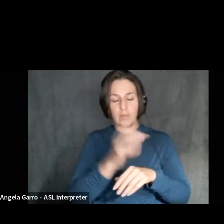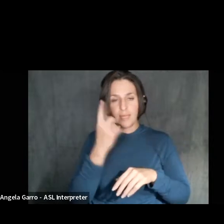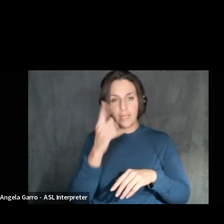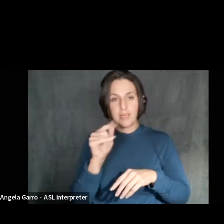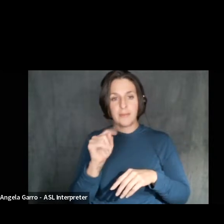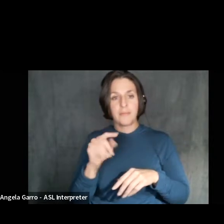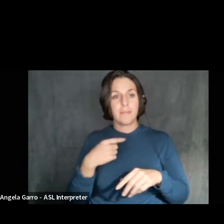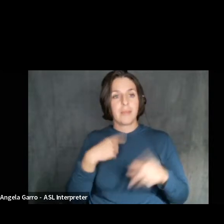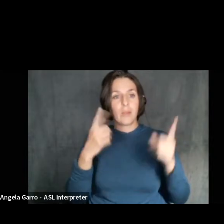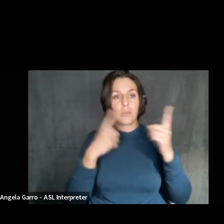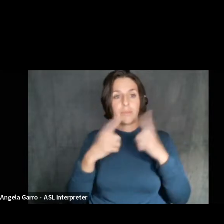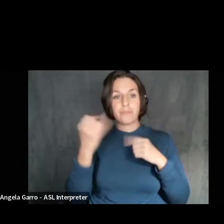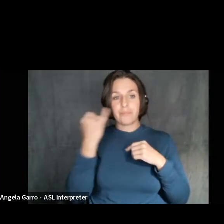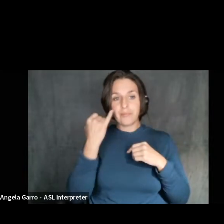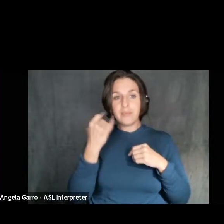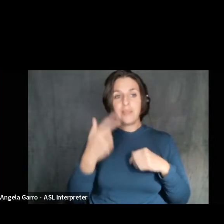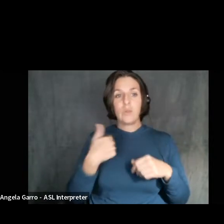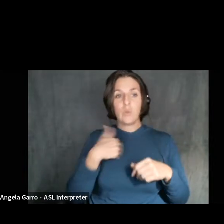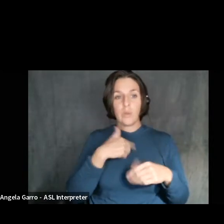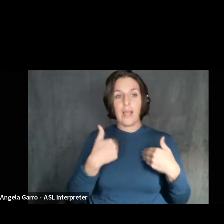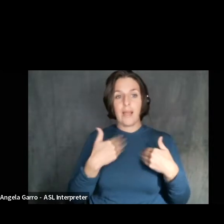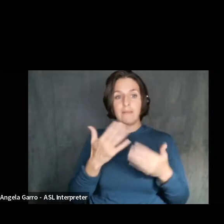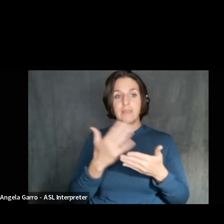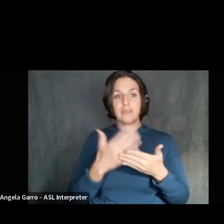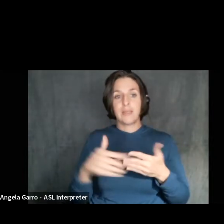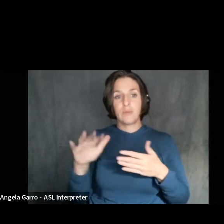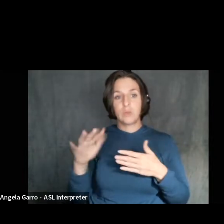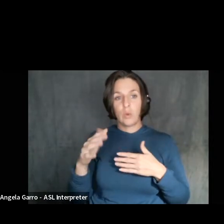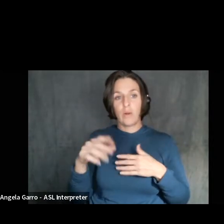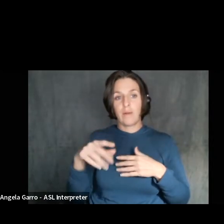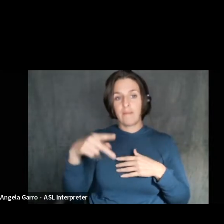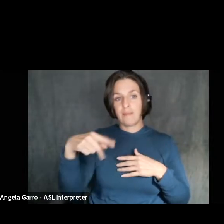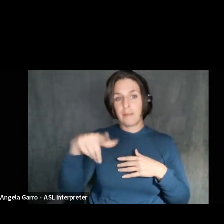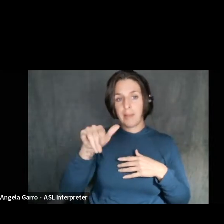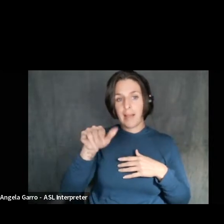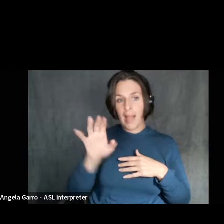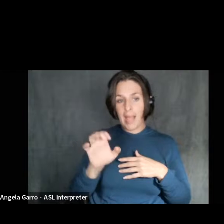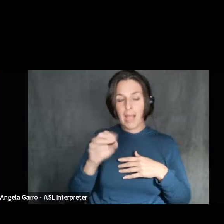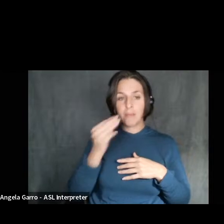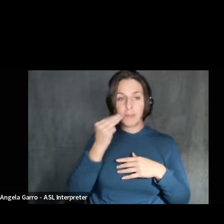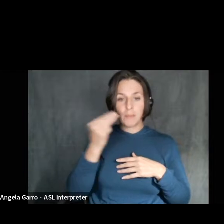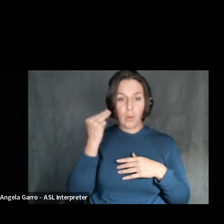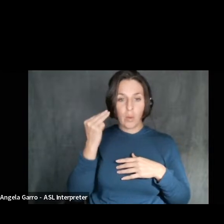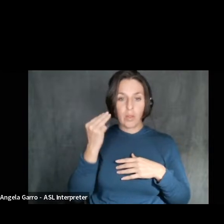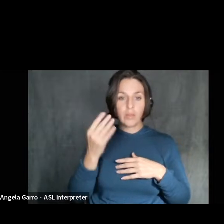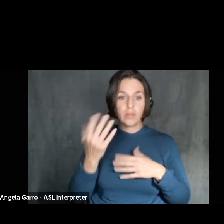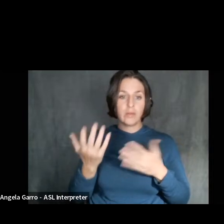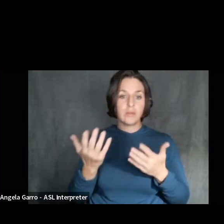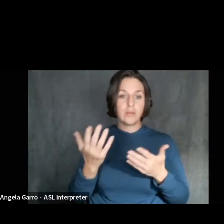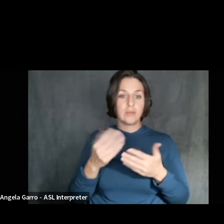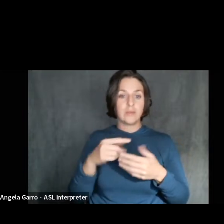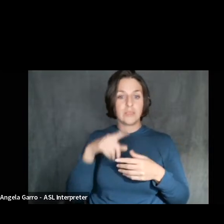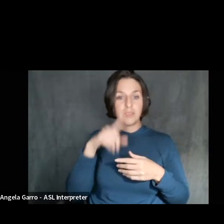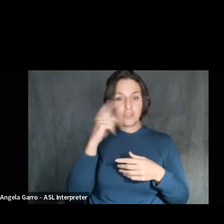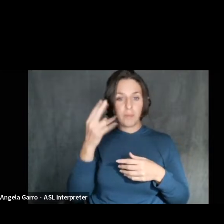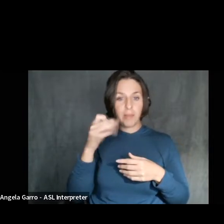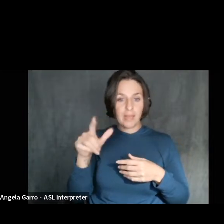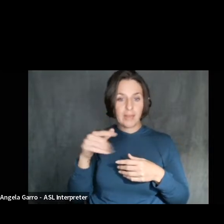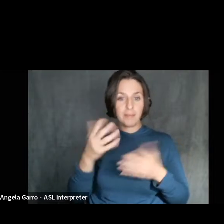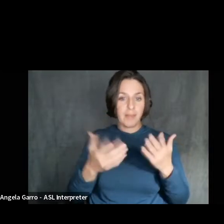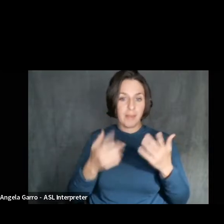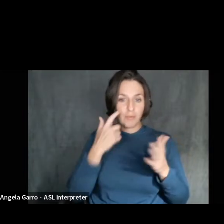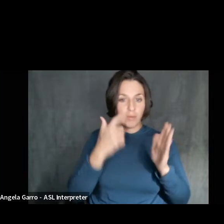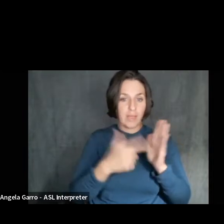I wonder if we would have some sort of plaque memorial. Summerhill might recognize that this was a site of